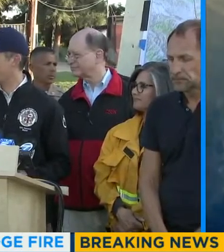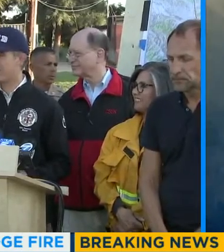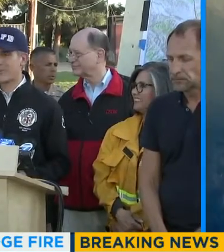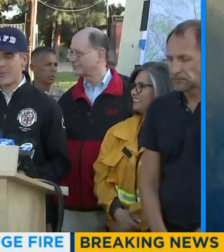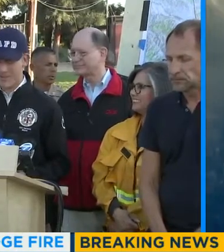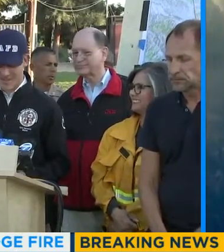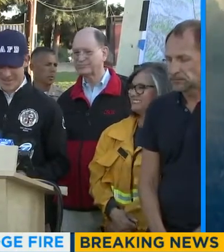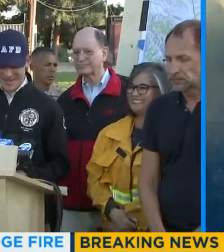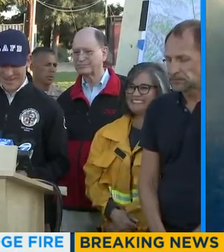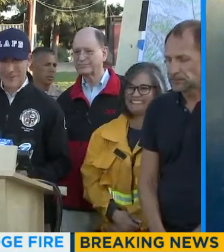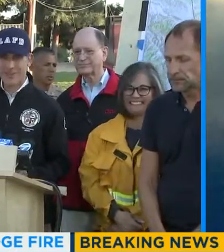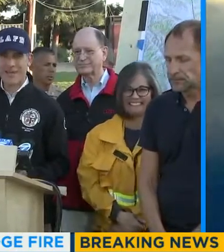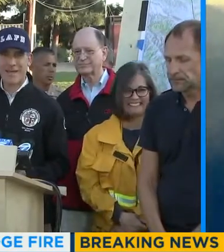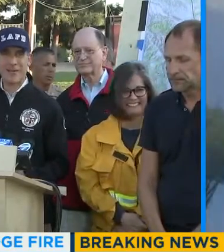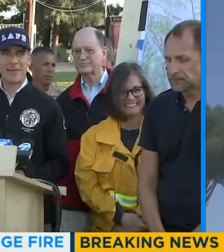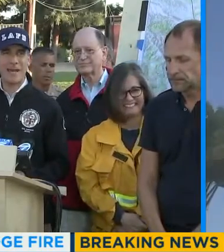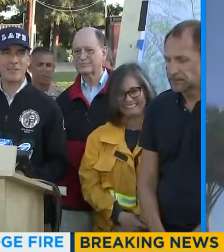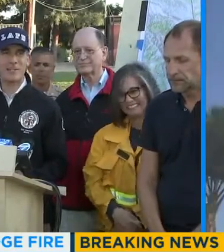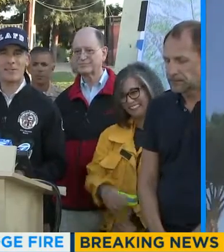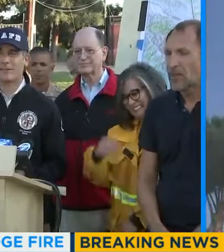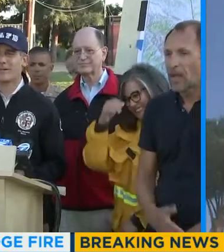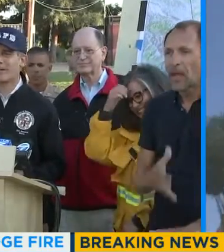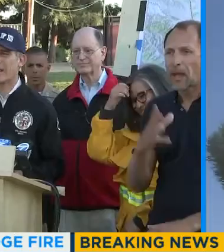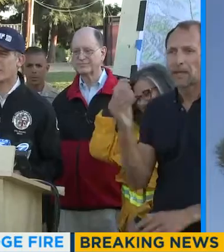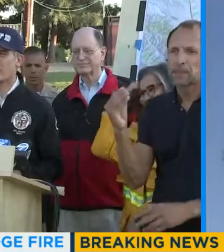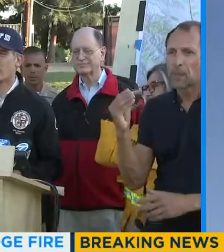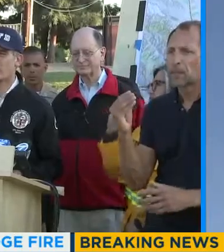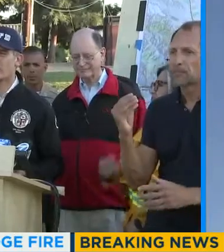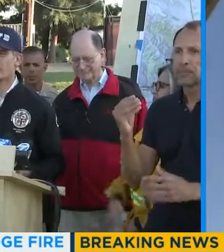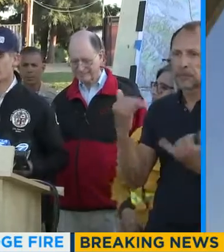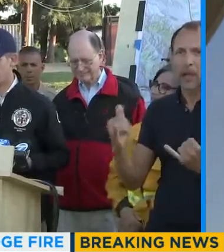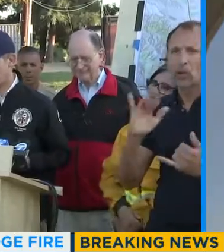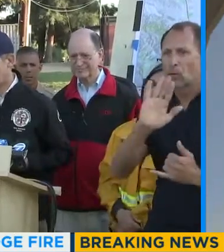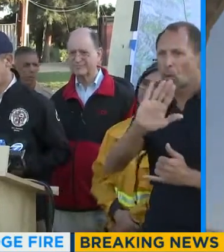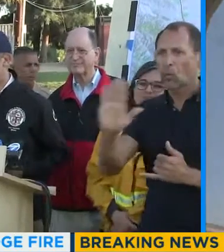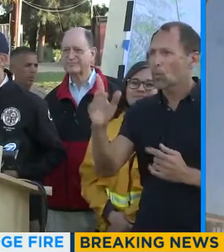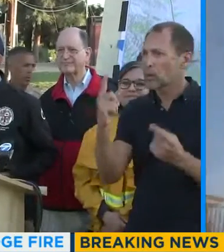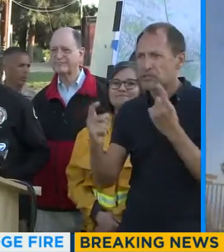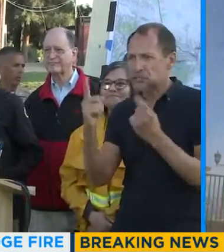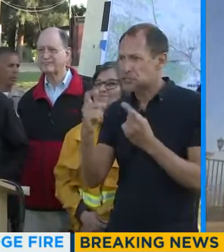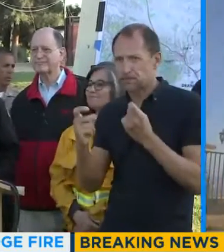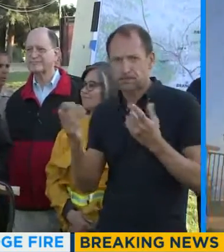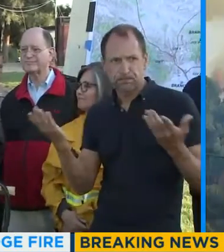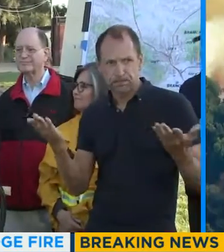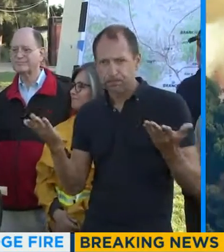por su liderazgo también. And with that, we'll be happy to answer any questions.